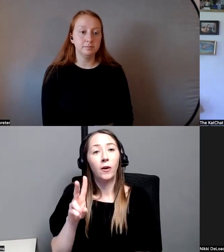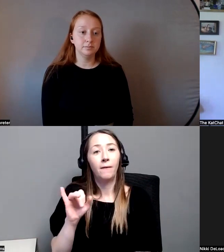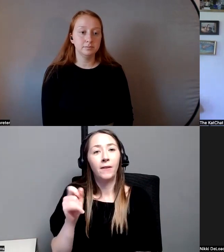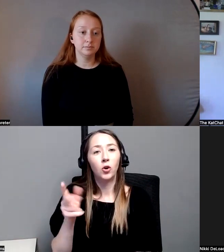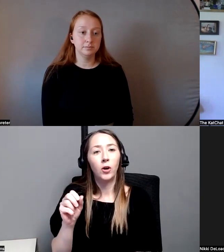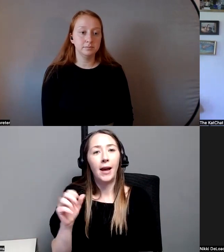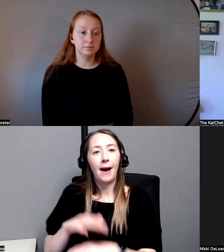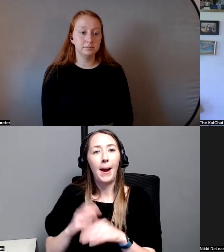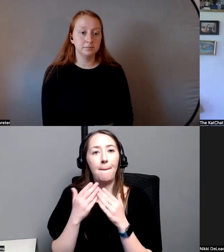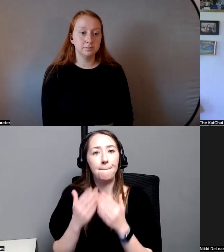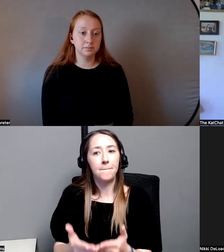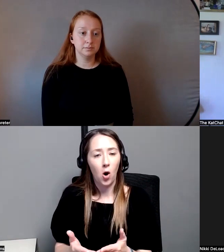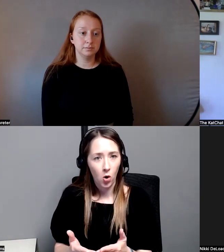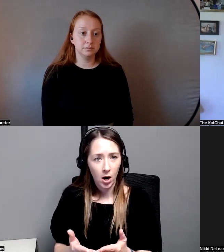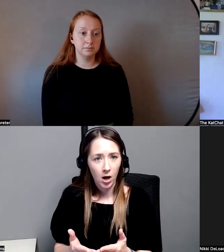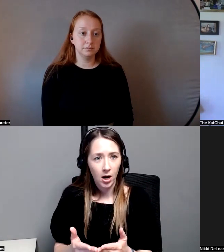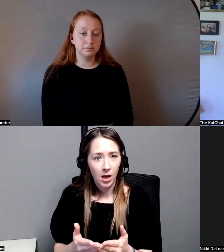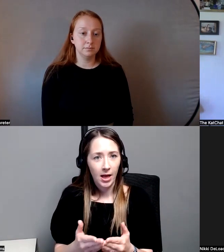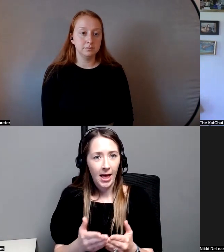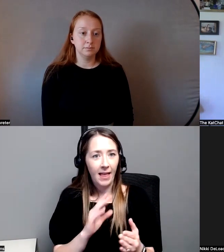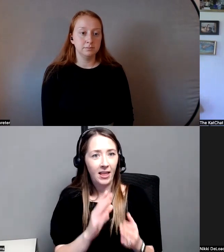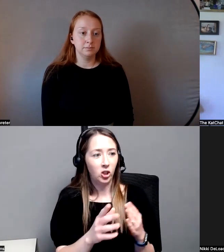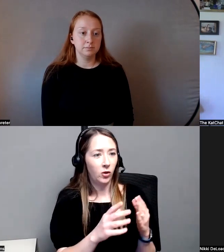boat. And she was fitting people from